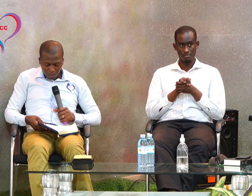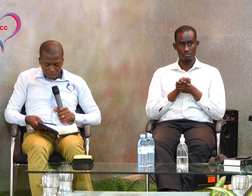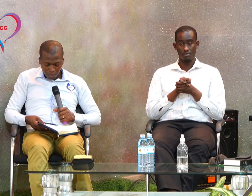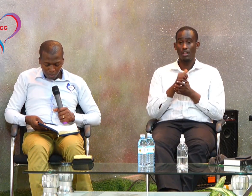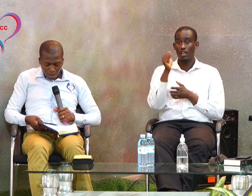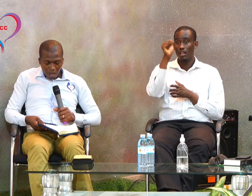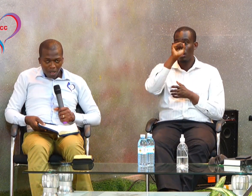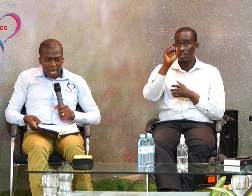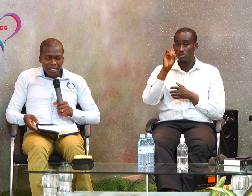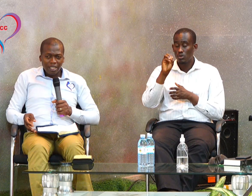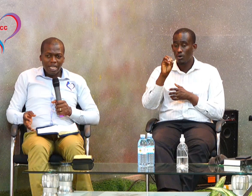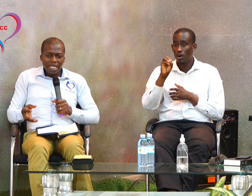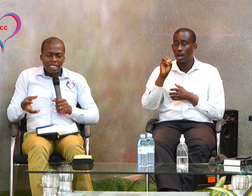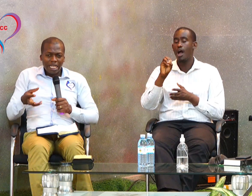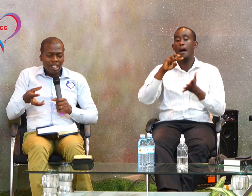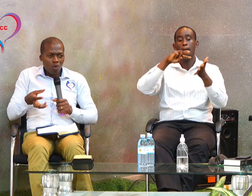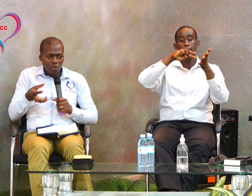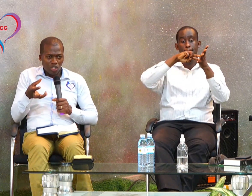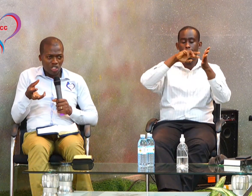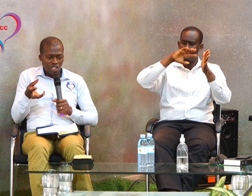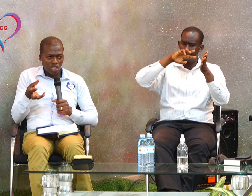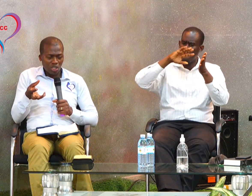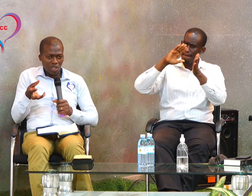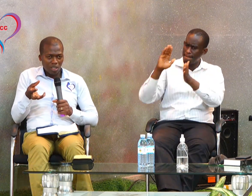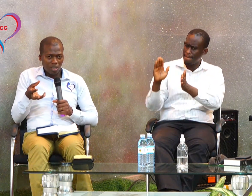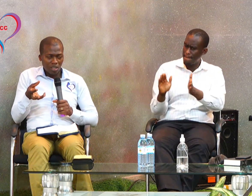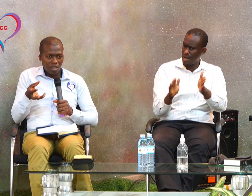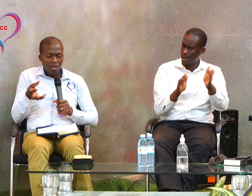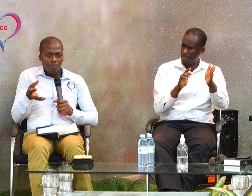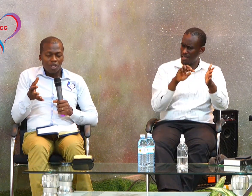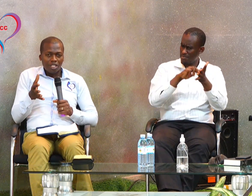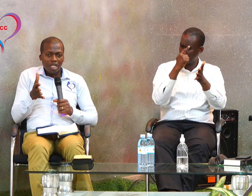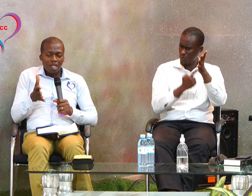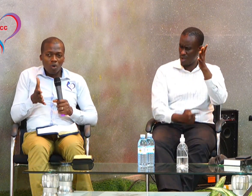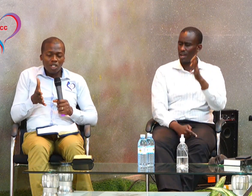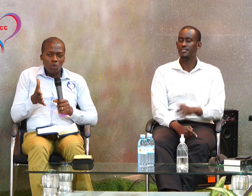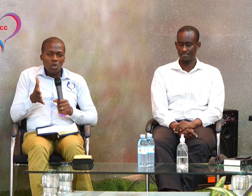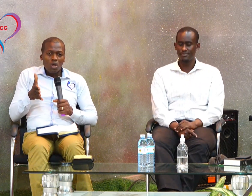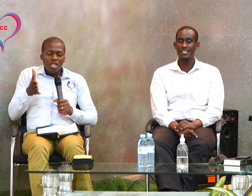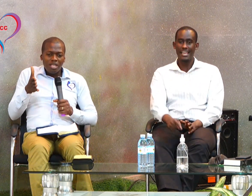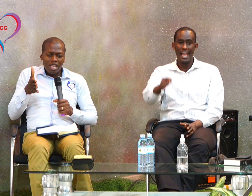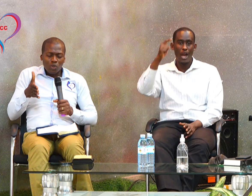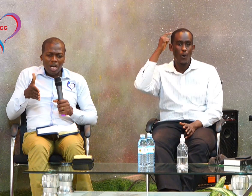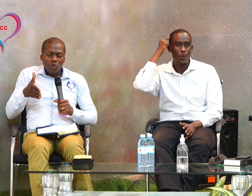what is purpose? Kakati ekigendererwa kyo kyeki? Purpose is original intent. Ekigendererwa kyo yekyo Katonda